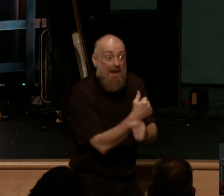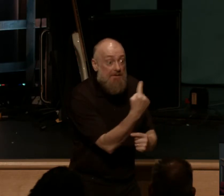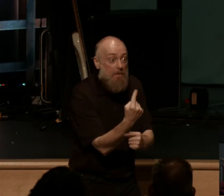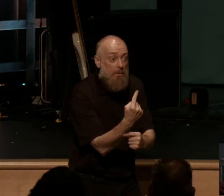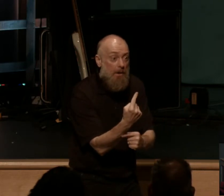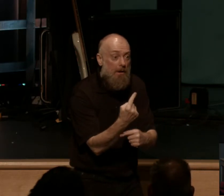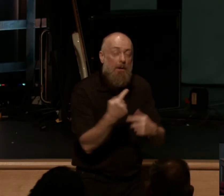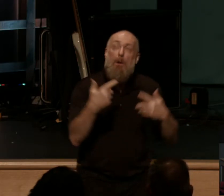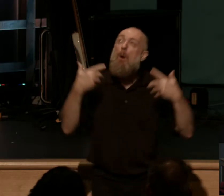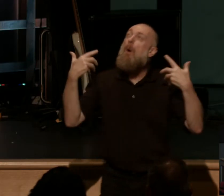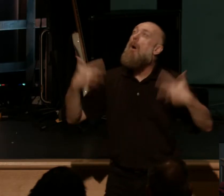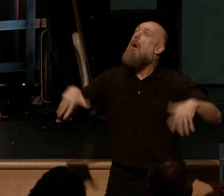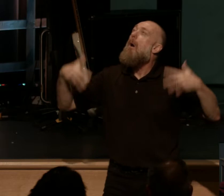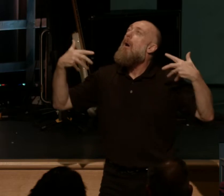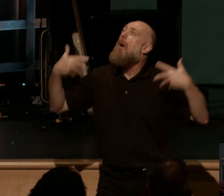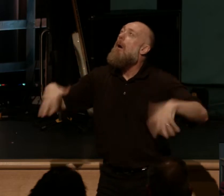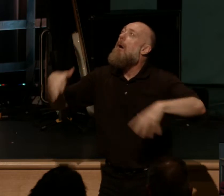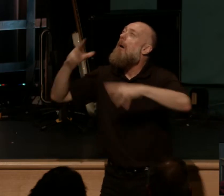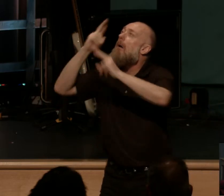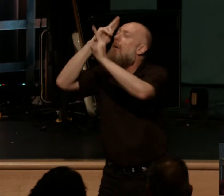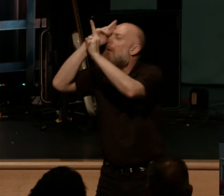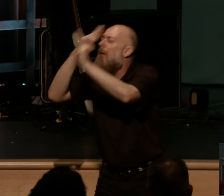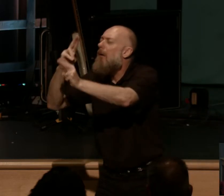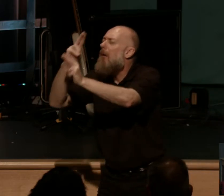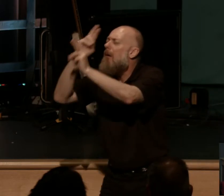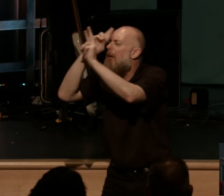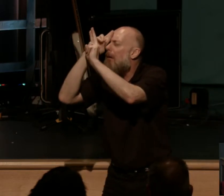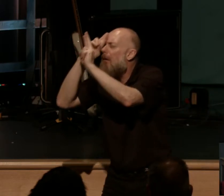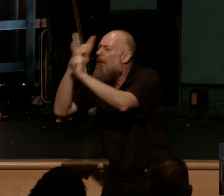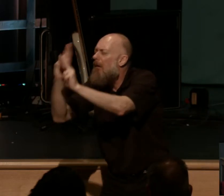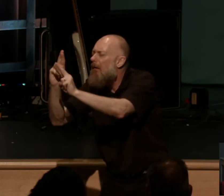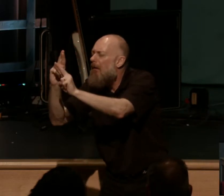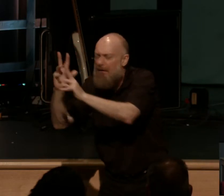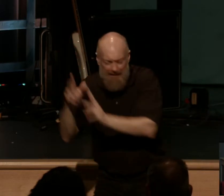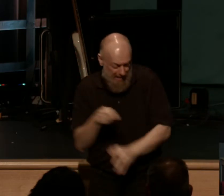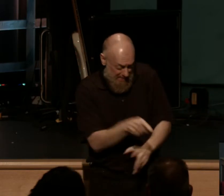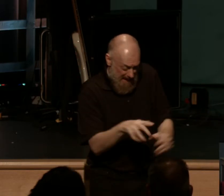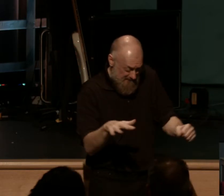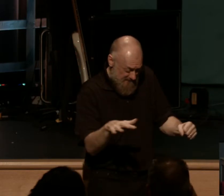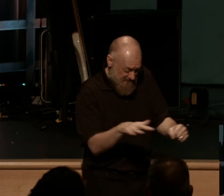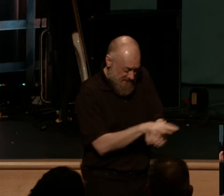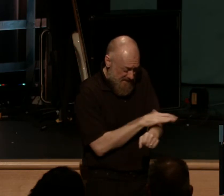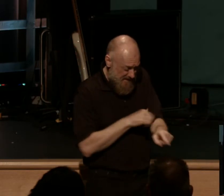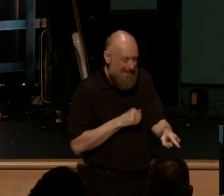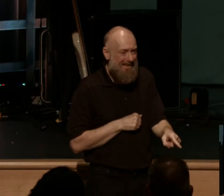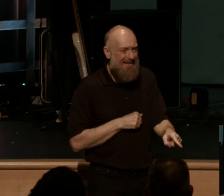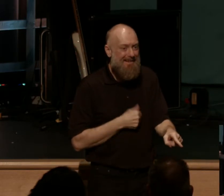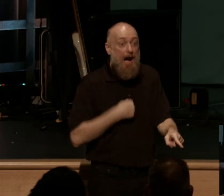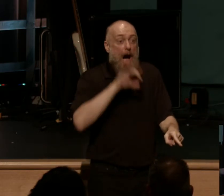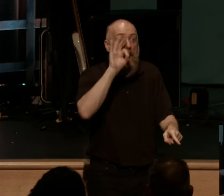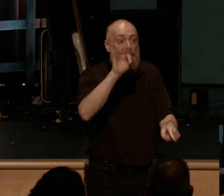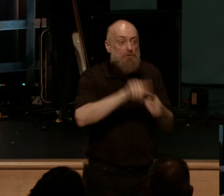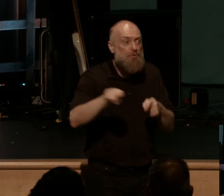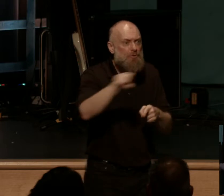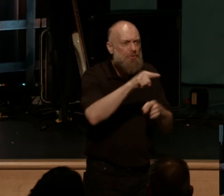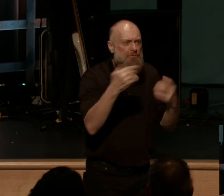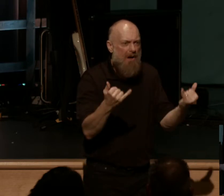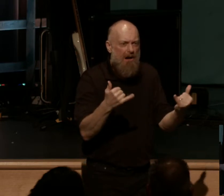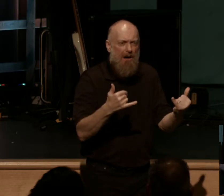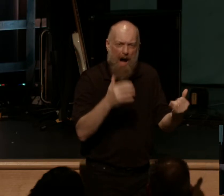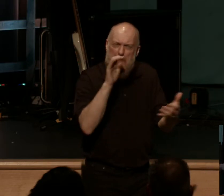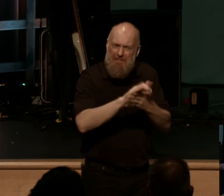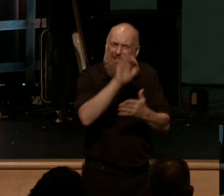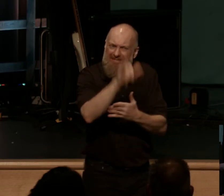man, is there anything else you want? Filled with the Lord to be used of him. Even as I preach it now, just to believe it so